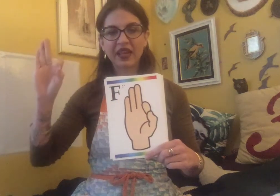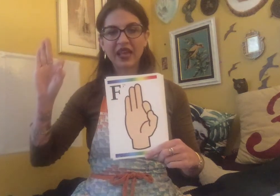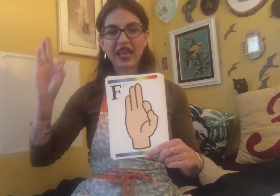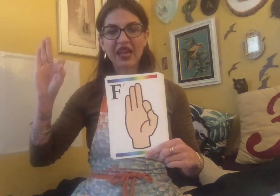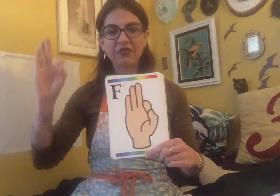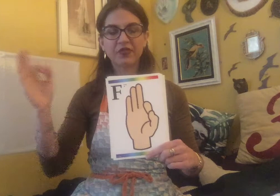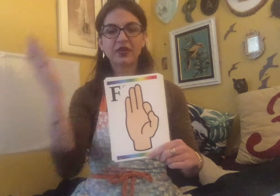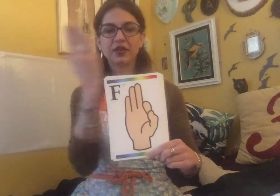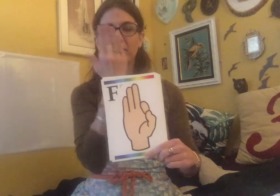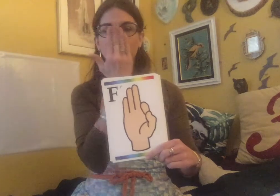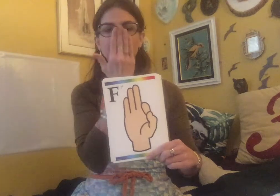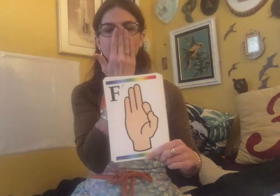F,